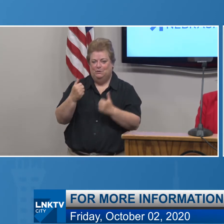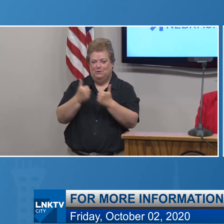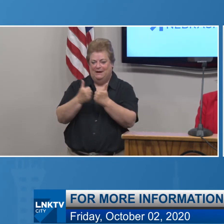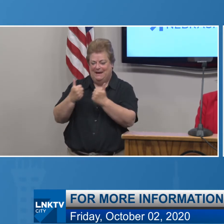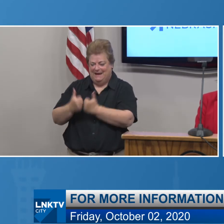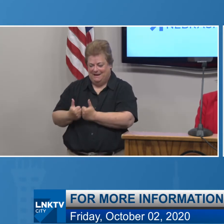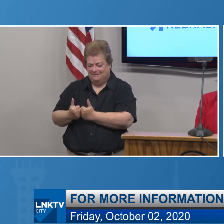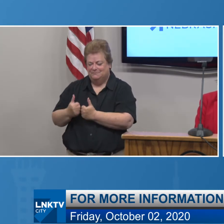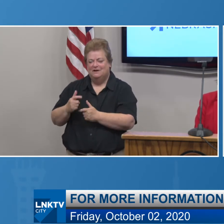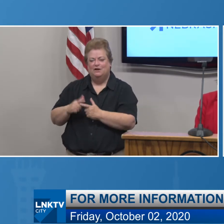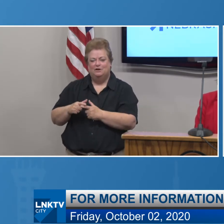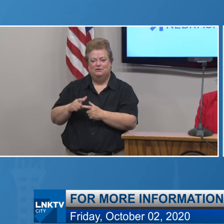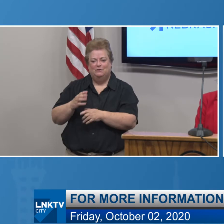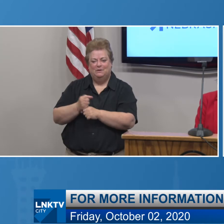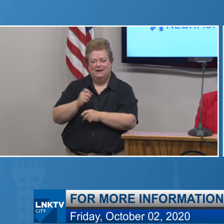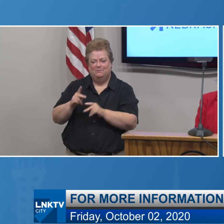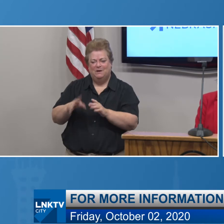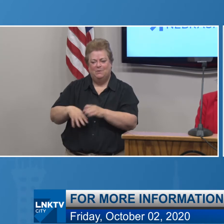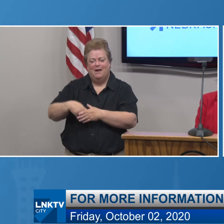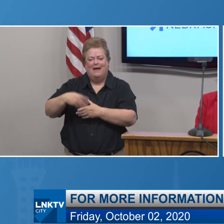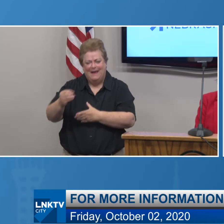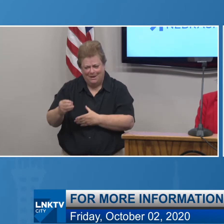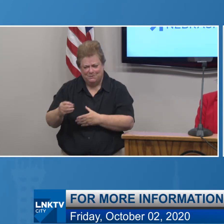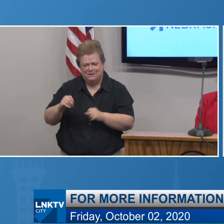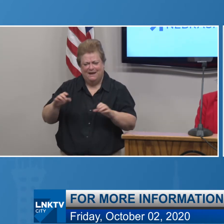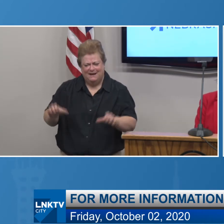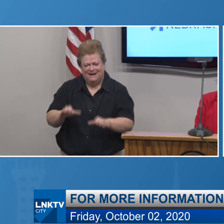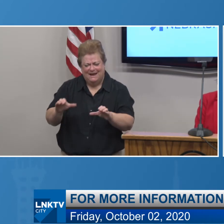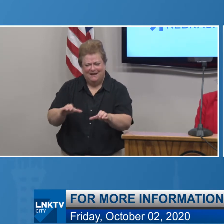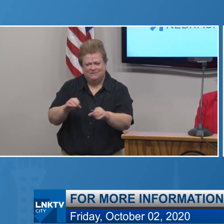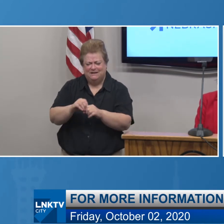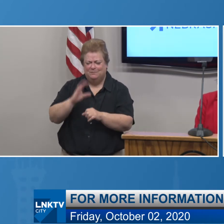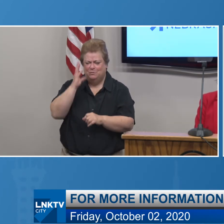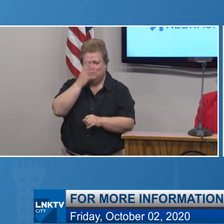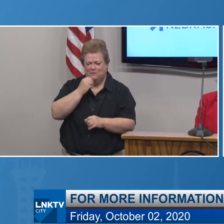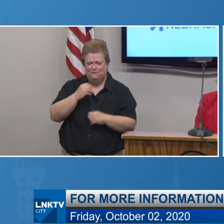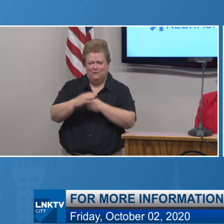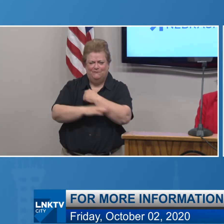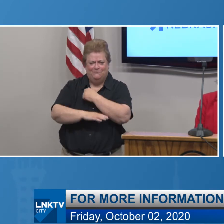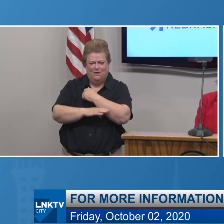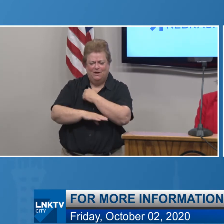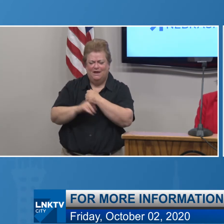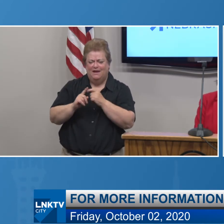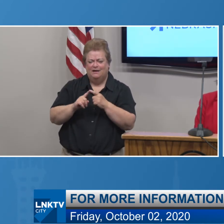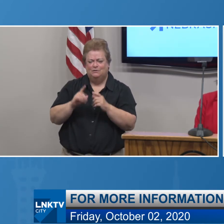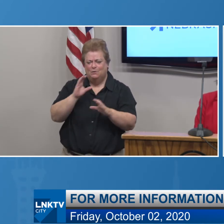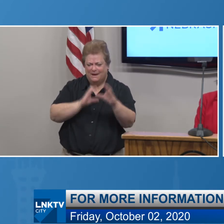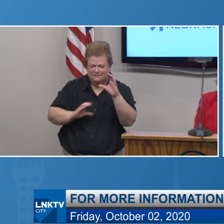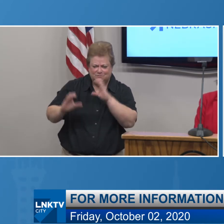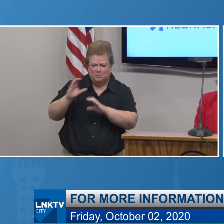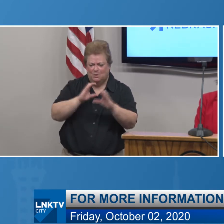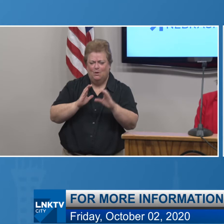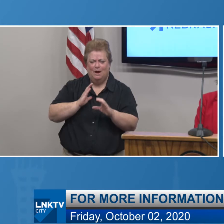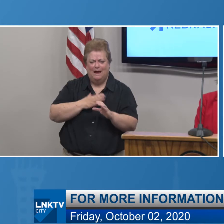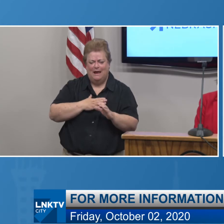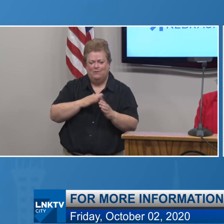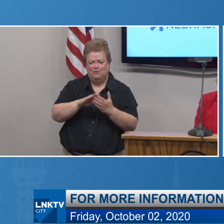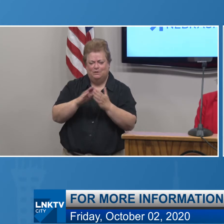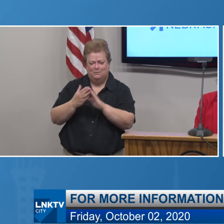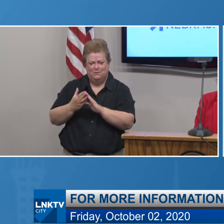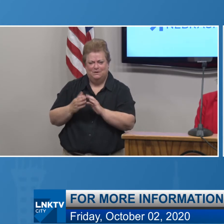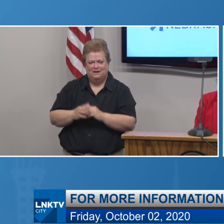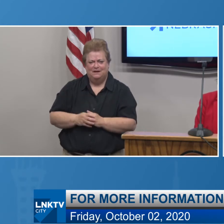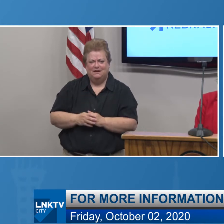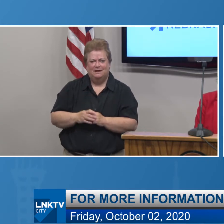people out and active in this beautiful fall weather and to explore the community in their neighborhood. The first